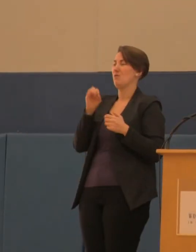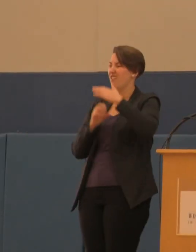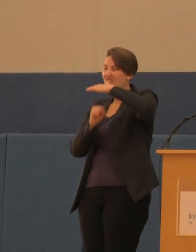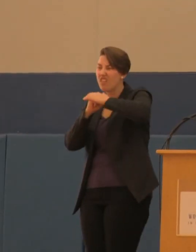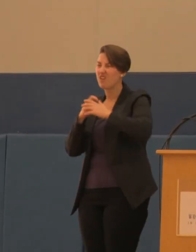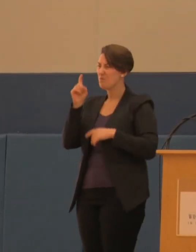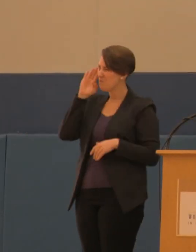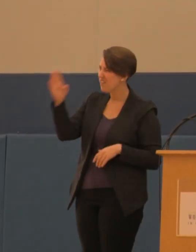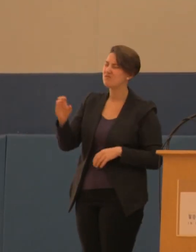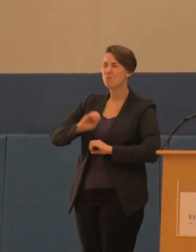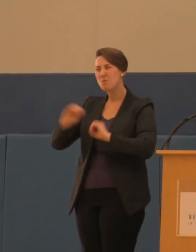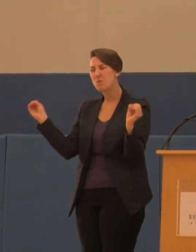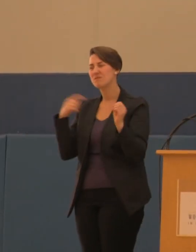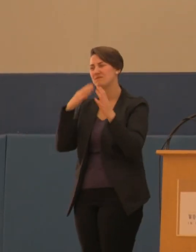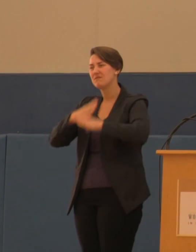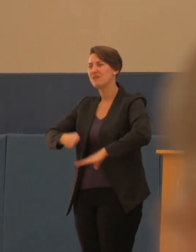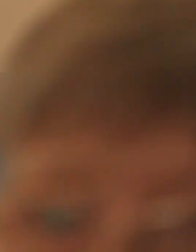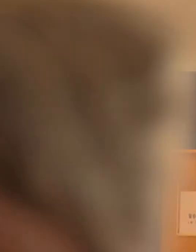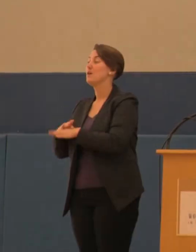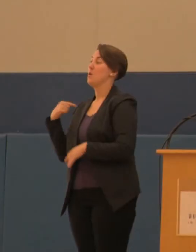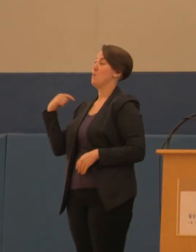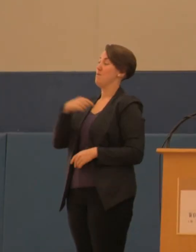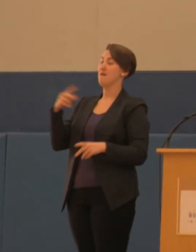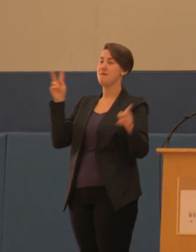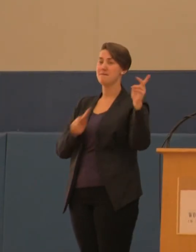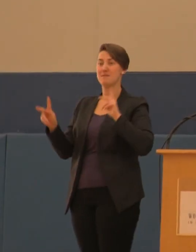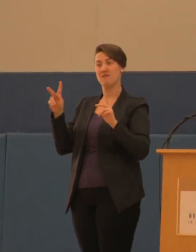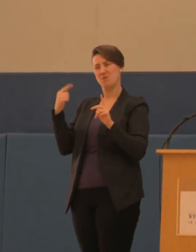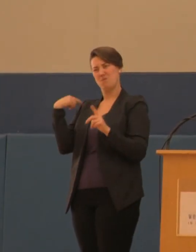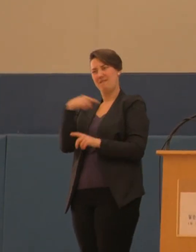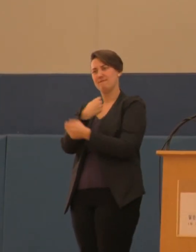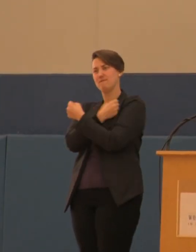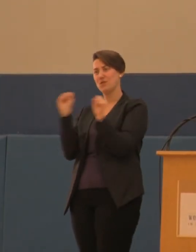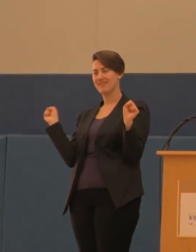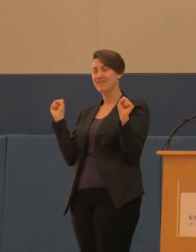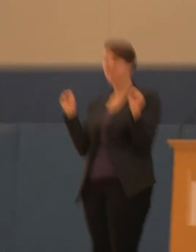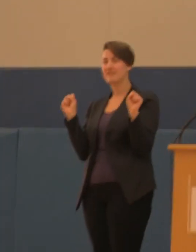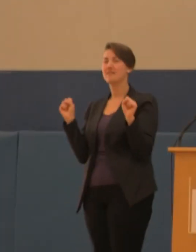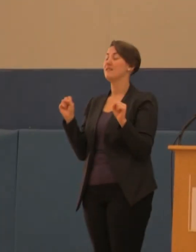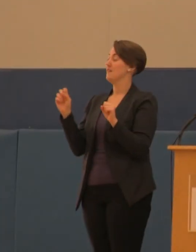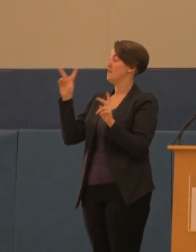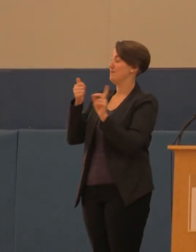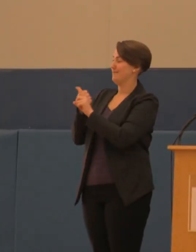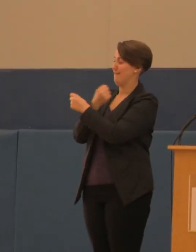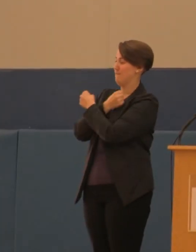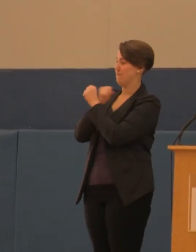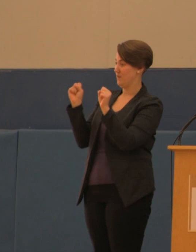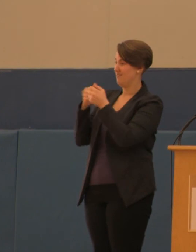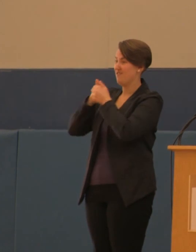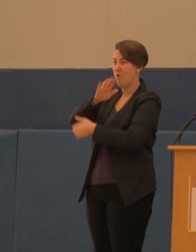or walls or barriers. We are a people, a free people. People who are free under our